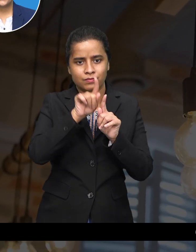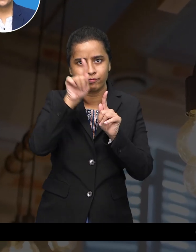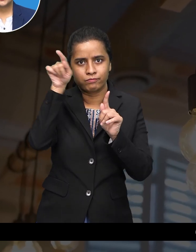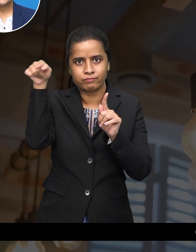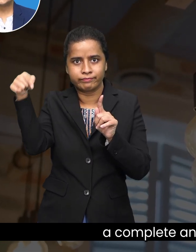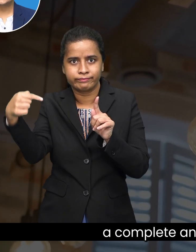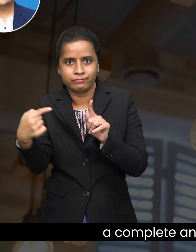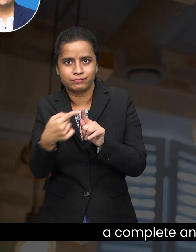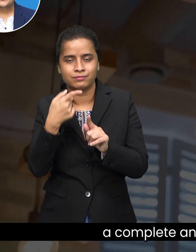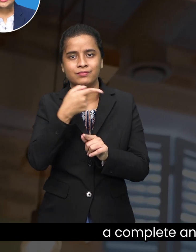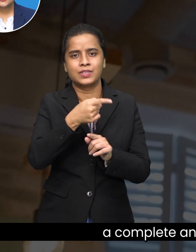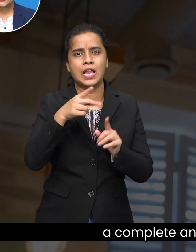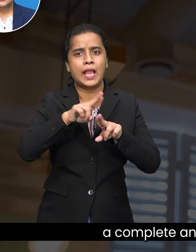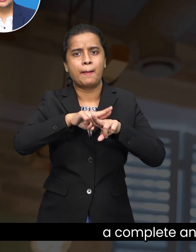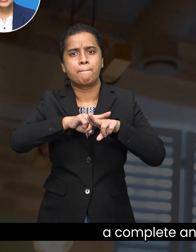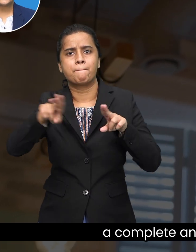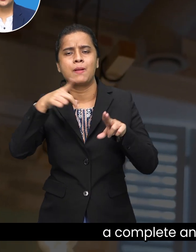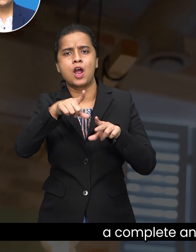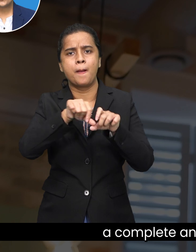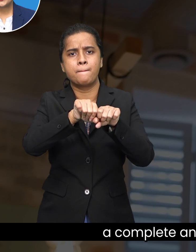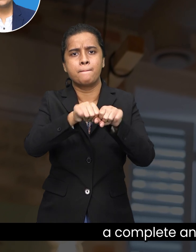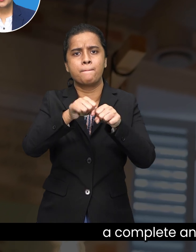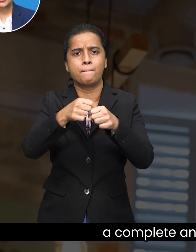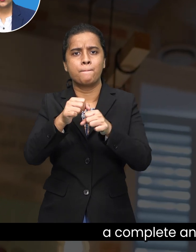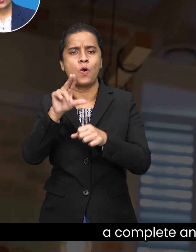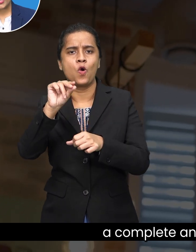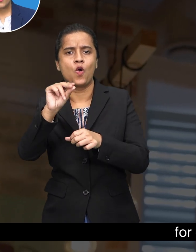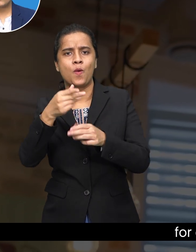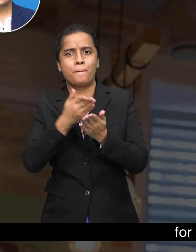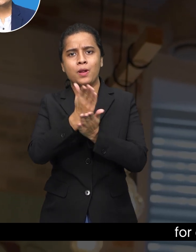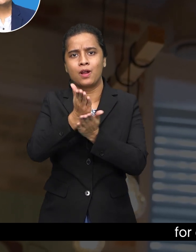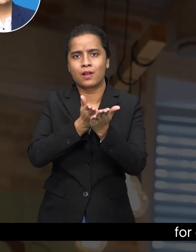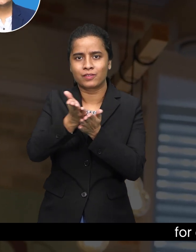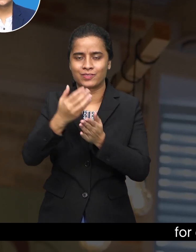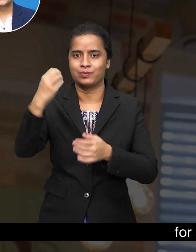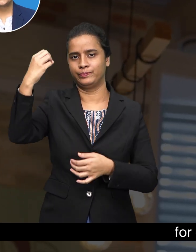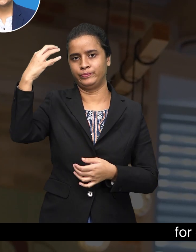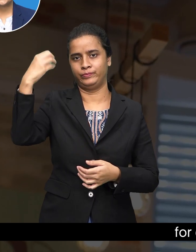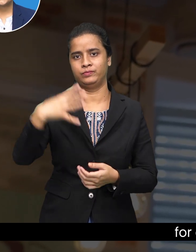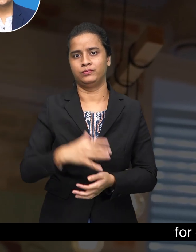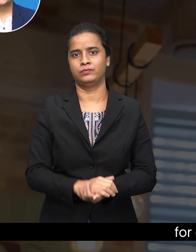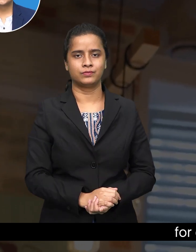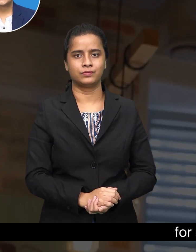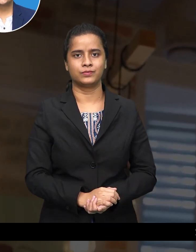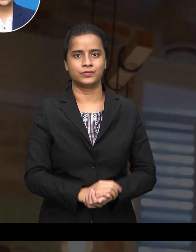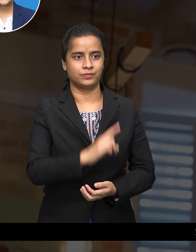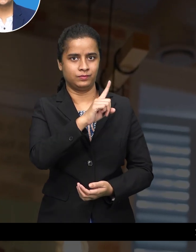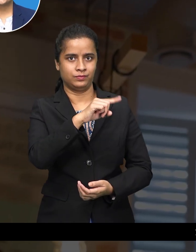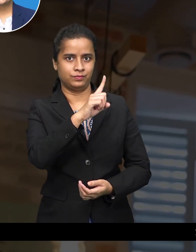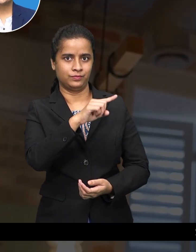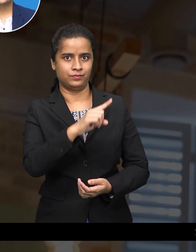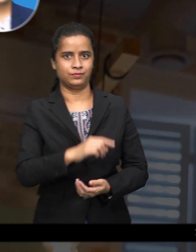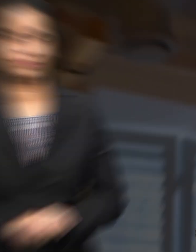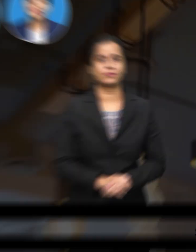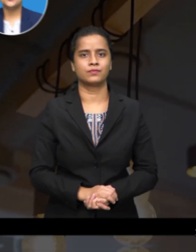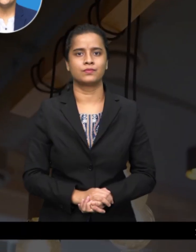Circuit, a complete and unbroken pathway for electricity.